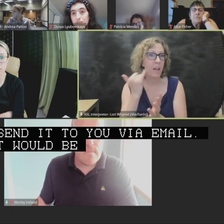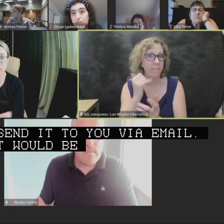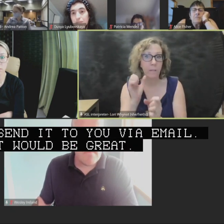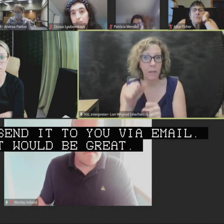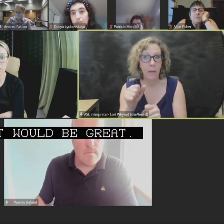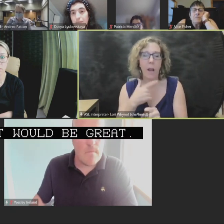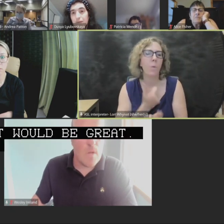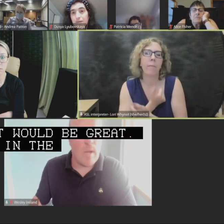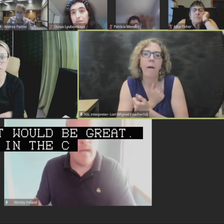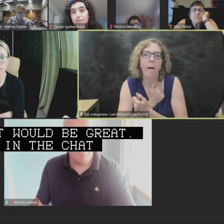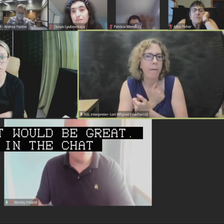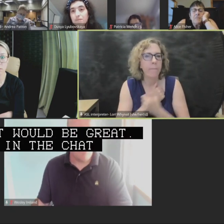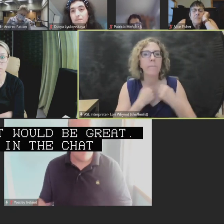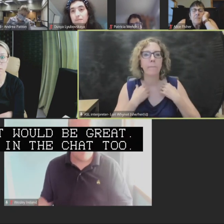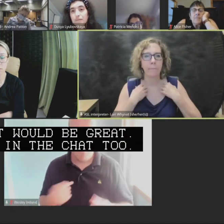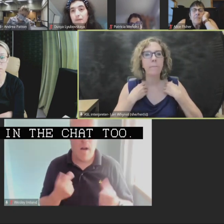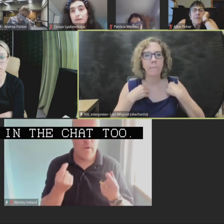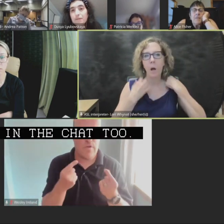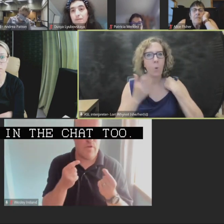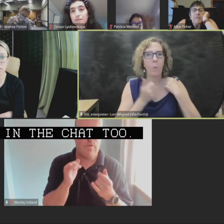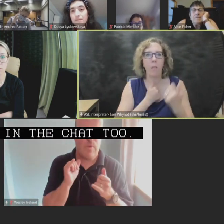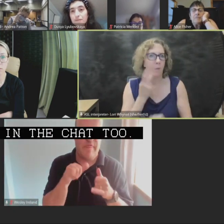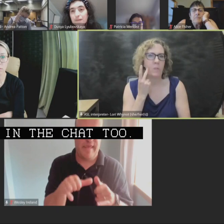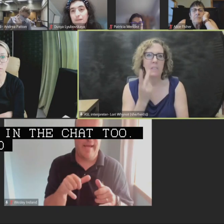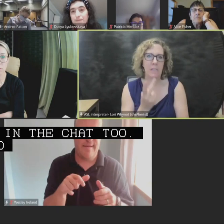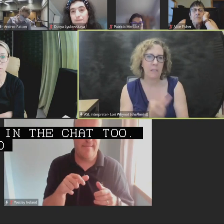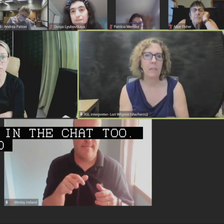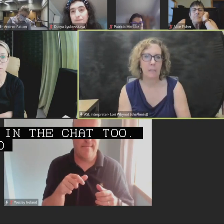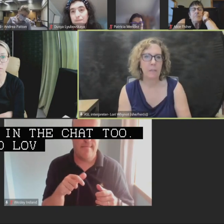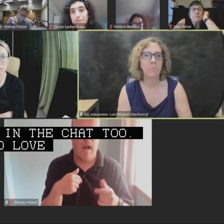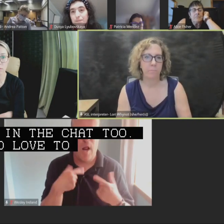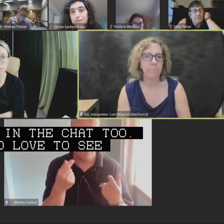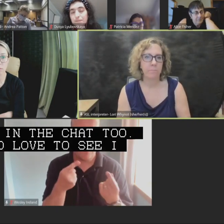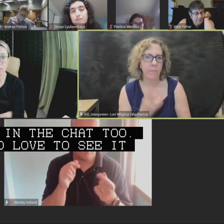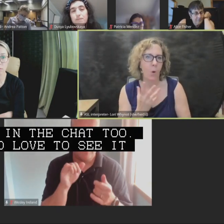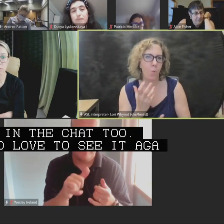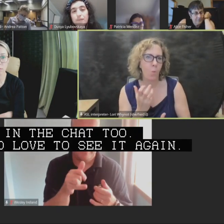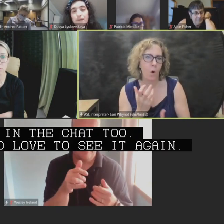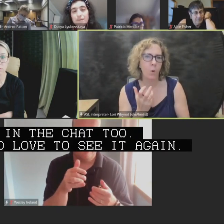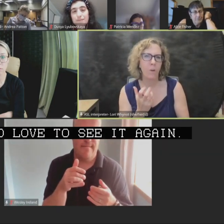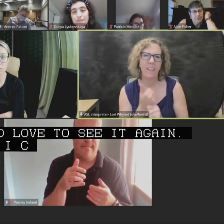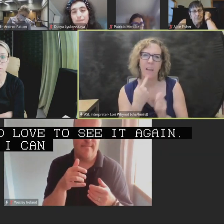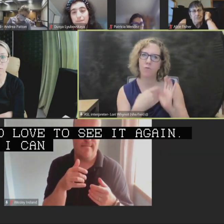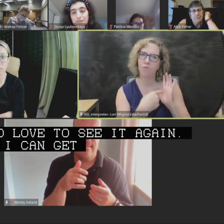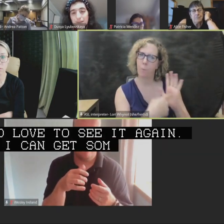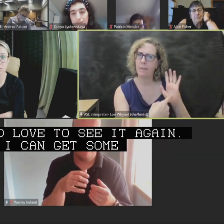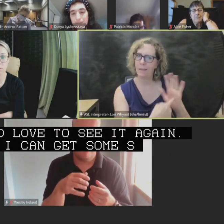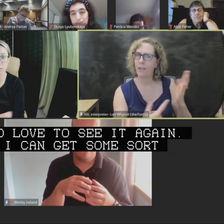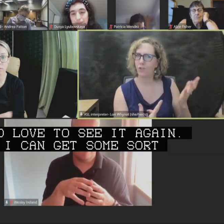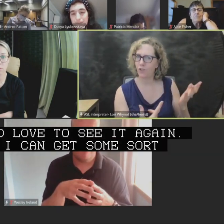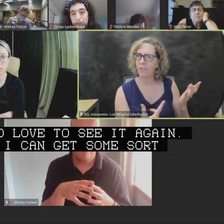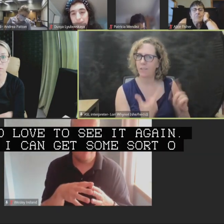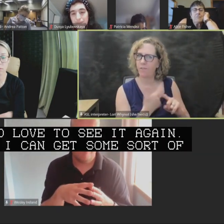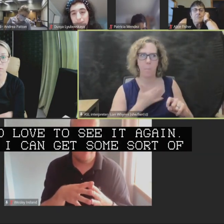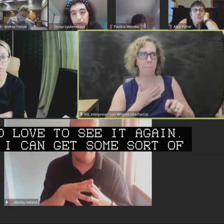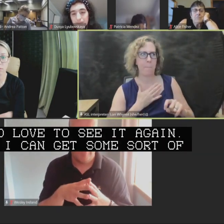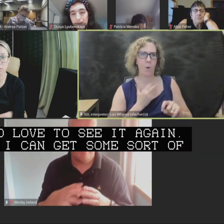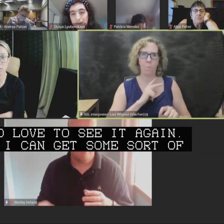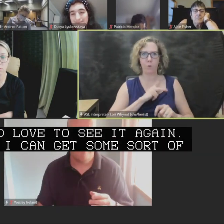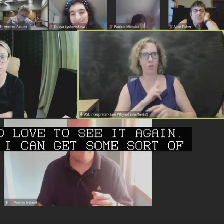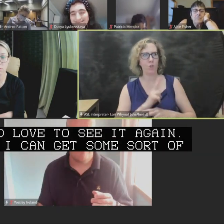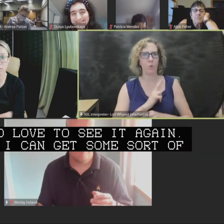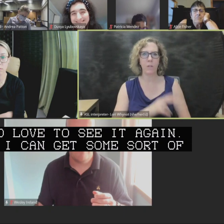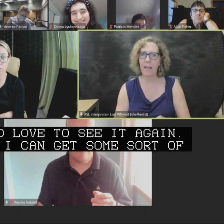I would love to, you know, see it, and again, see if I can get some sort of representation of it for my own personal